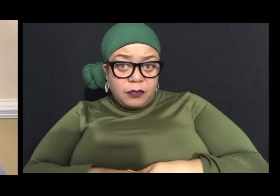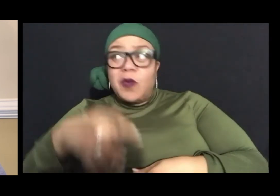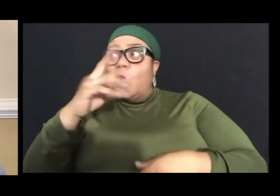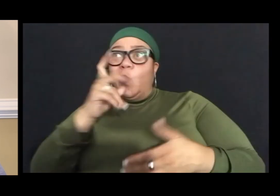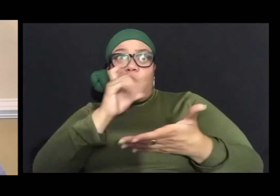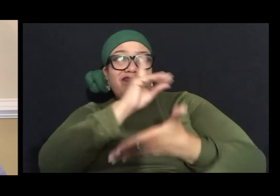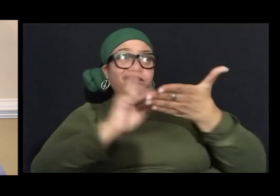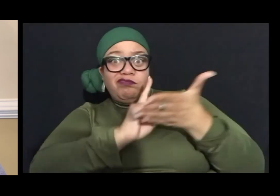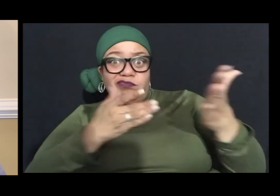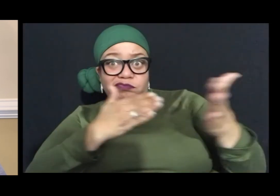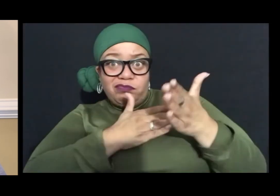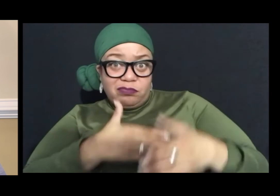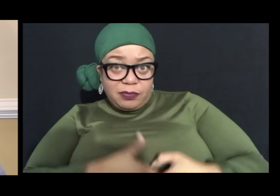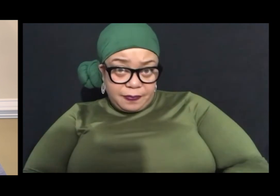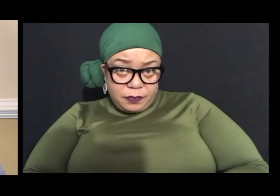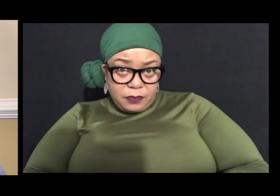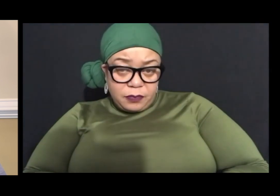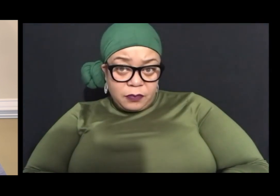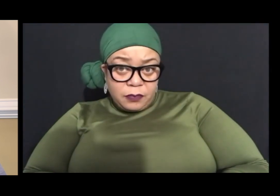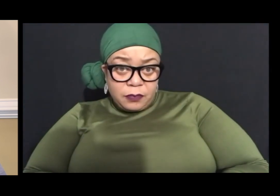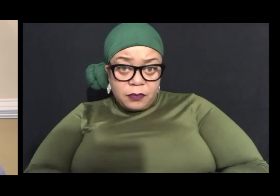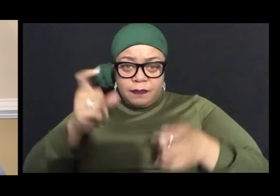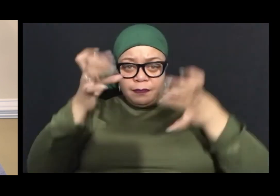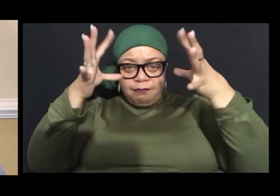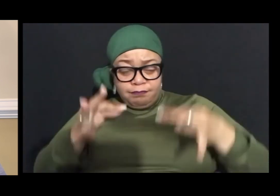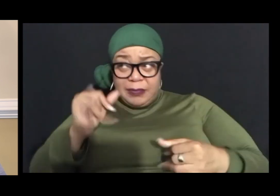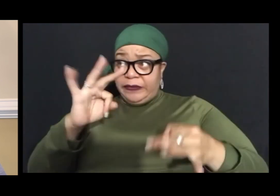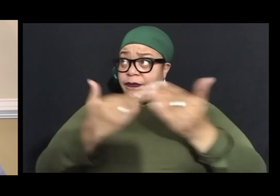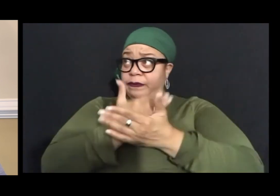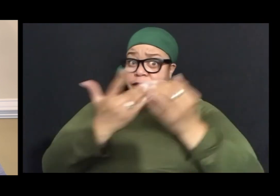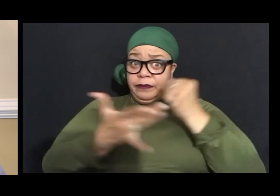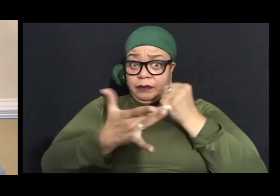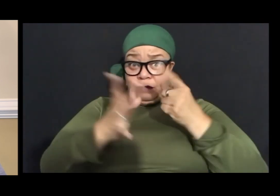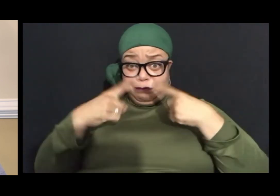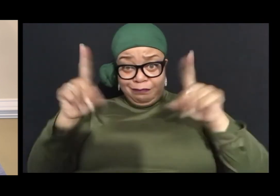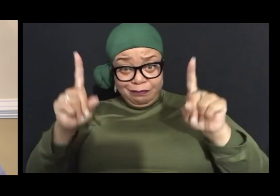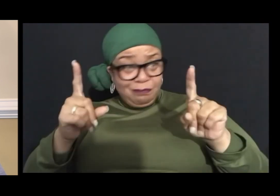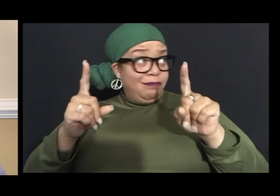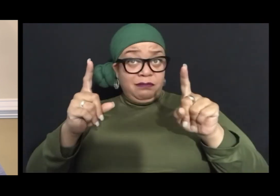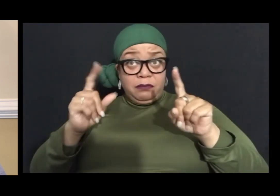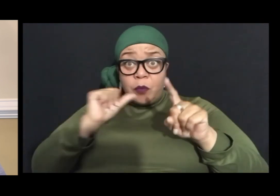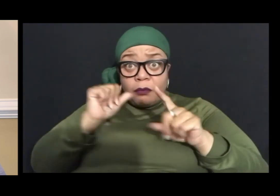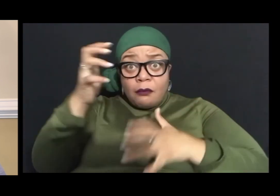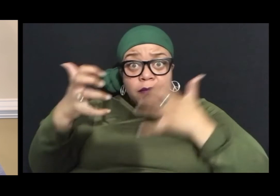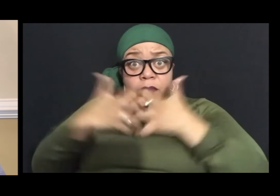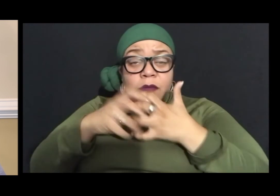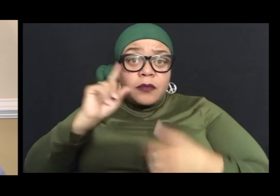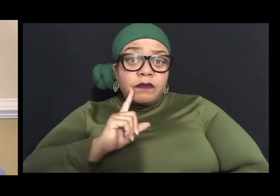against. Determine if new technologies can help those who do not identify as deaf or hard of